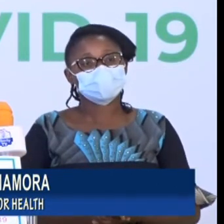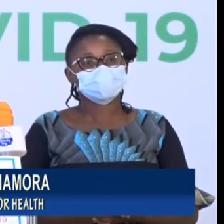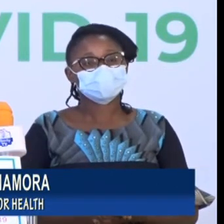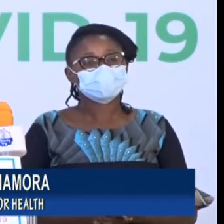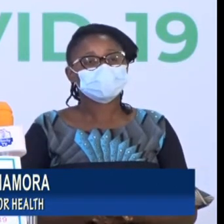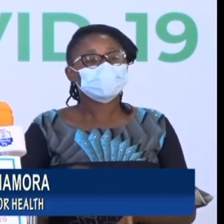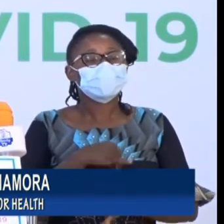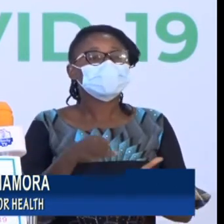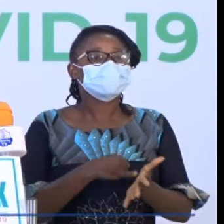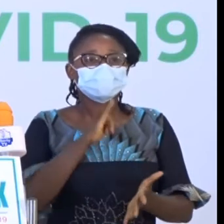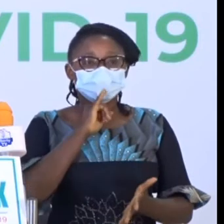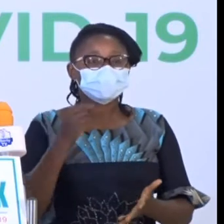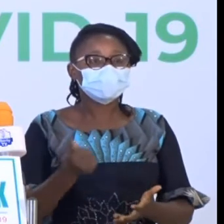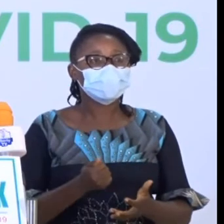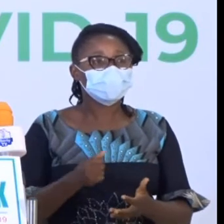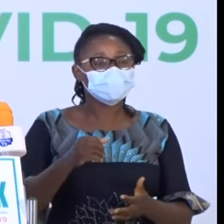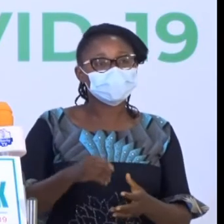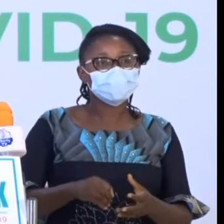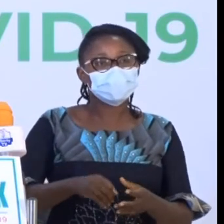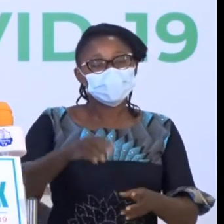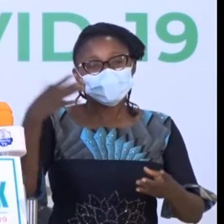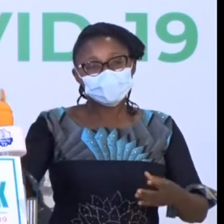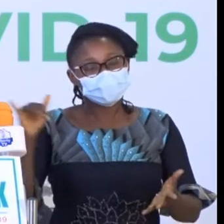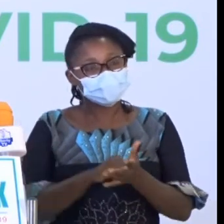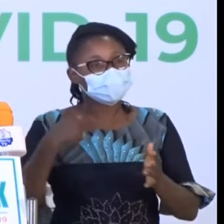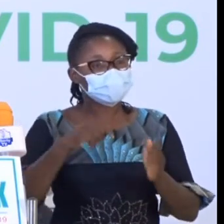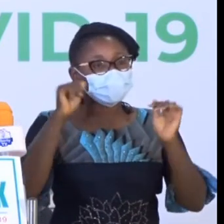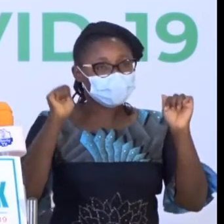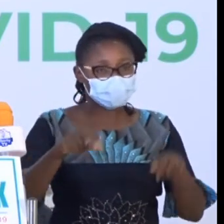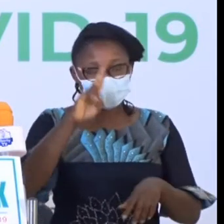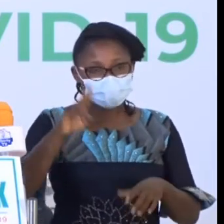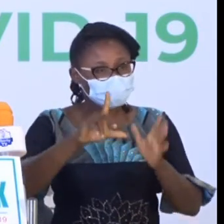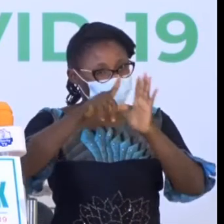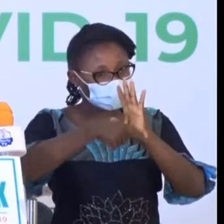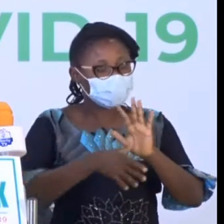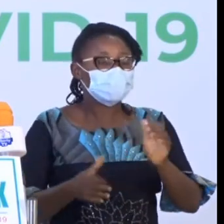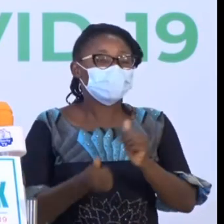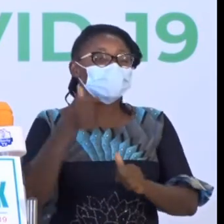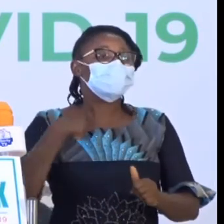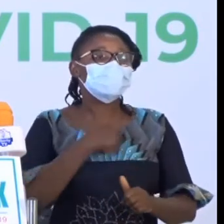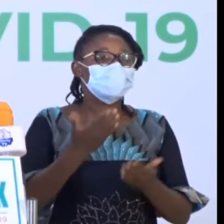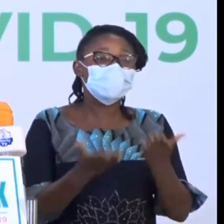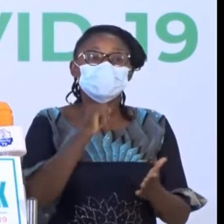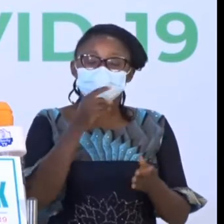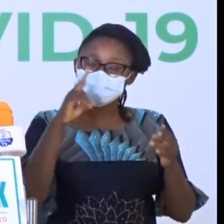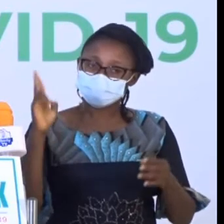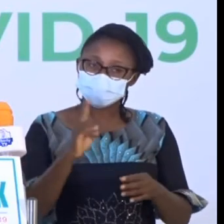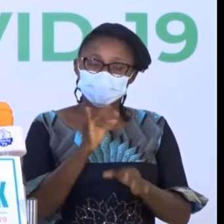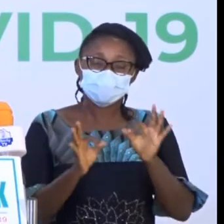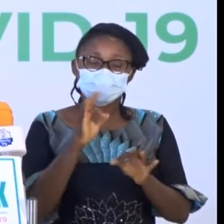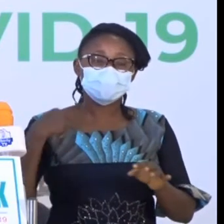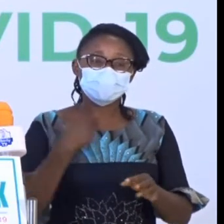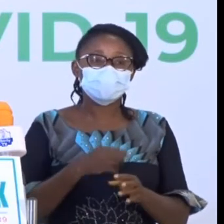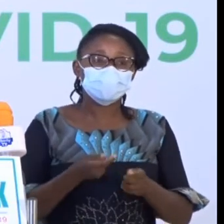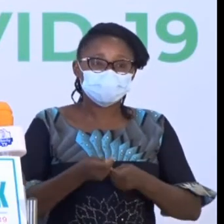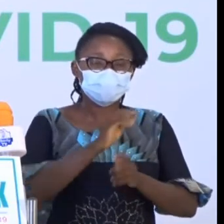It is a fallback facility which we do not have to put to use if we observe all necessary preventive measures, such